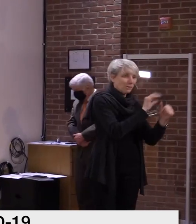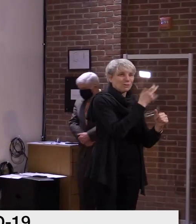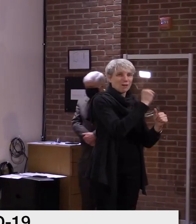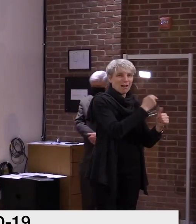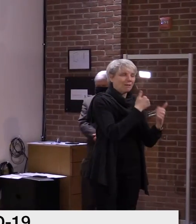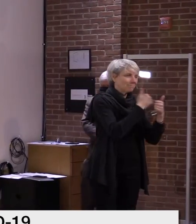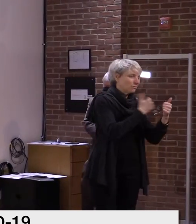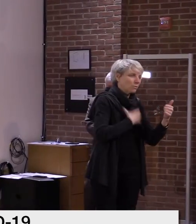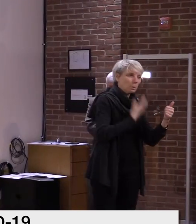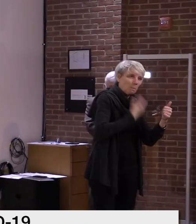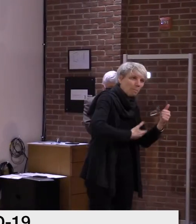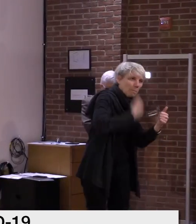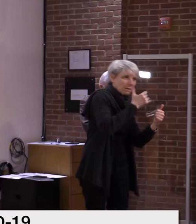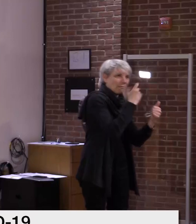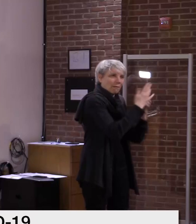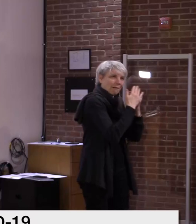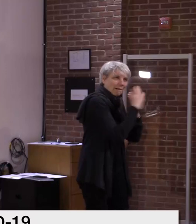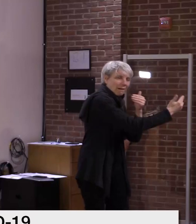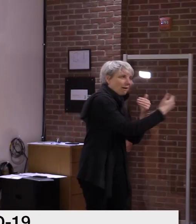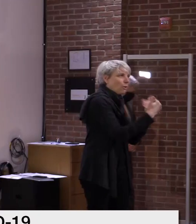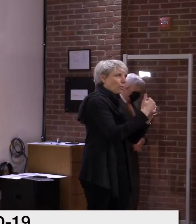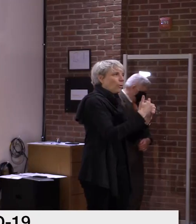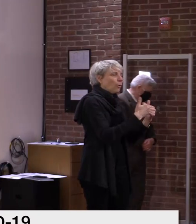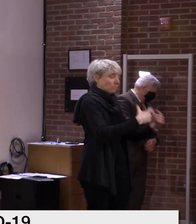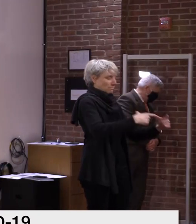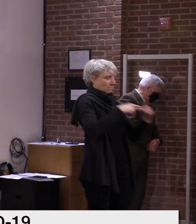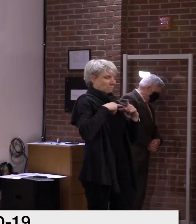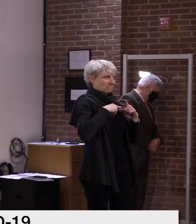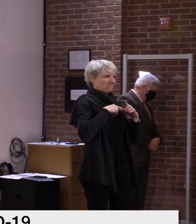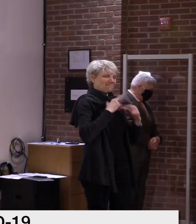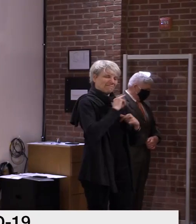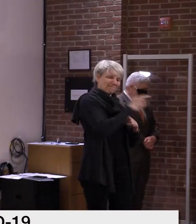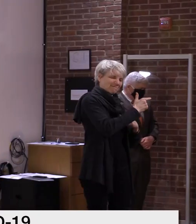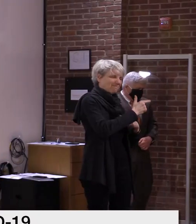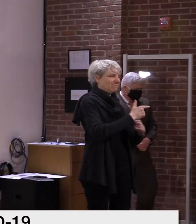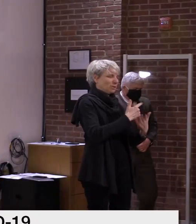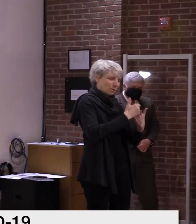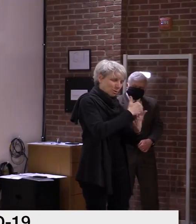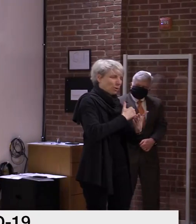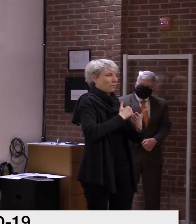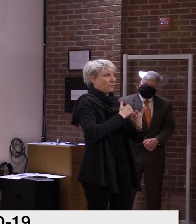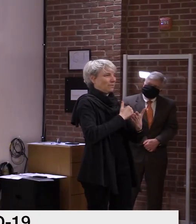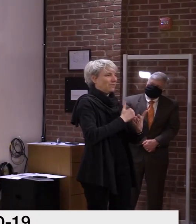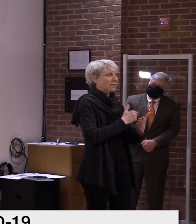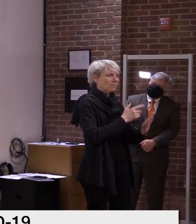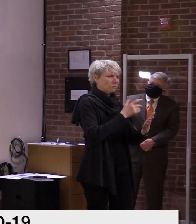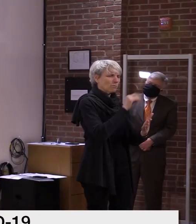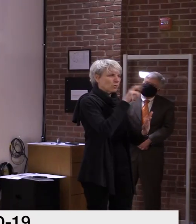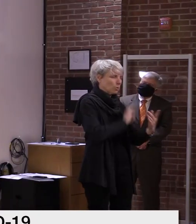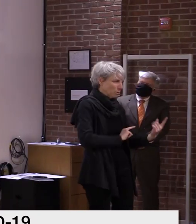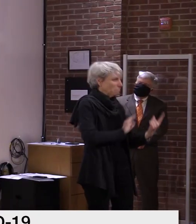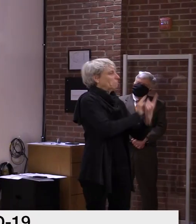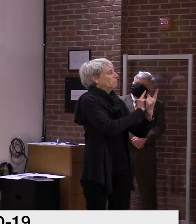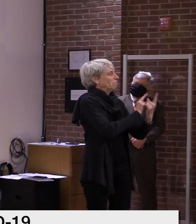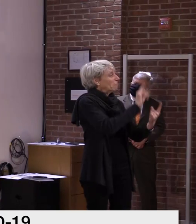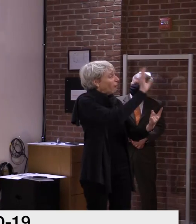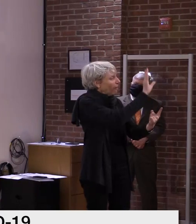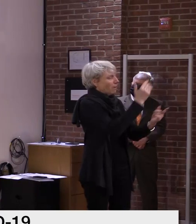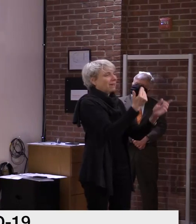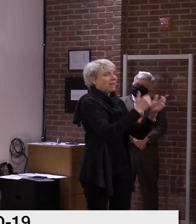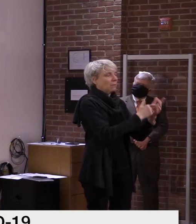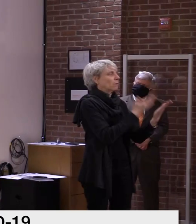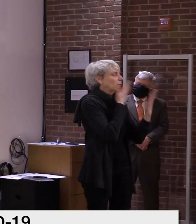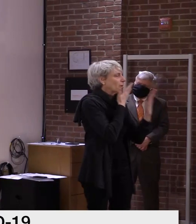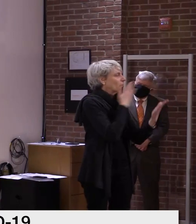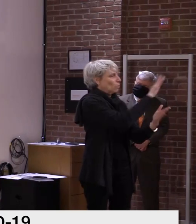John, all the best in a well-deserved retirement. I'm sure our paths will cross somewhere again, but I thank you for